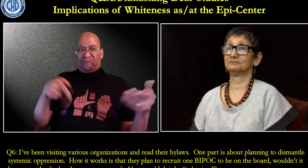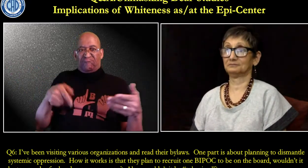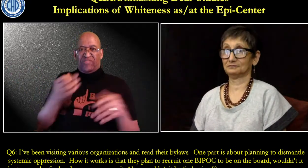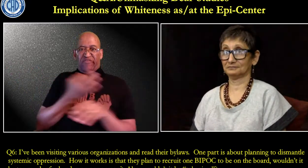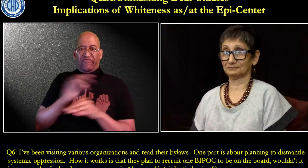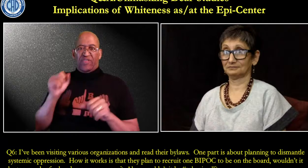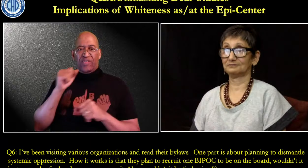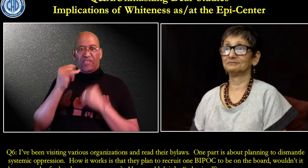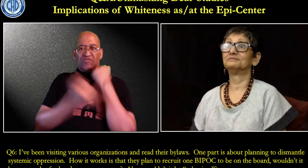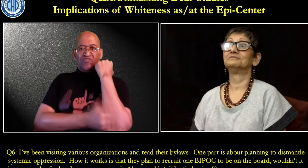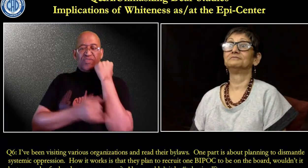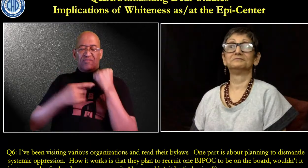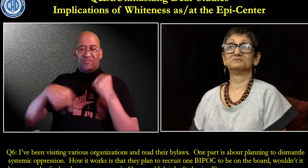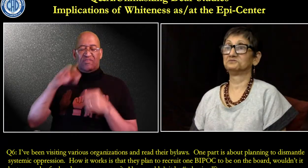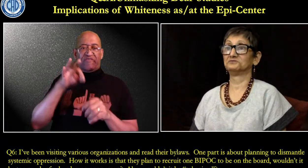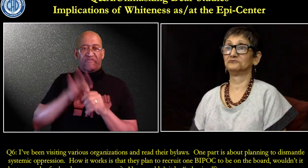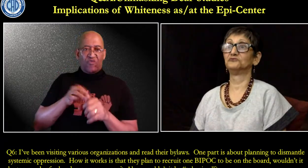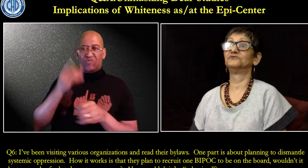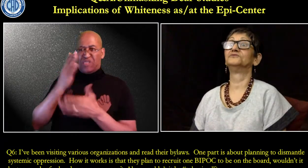that racism?